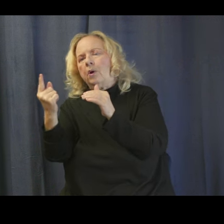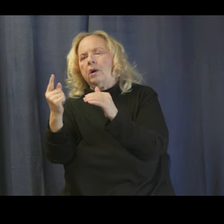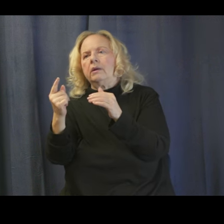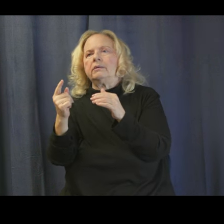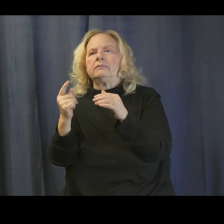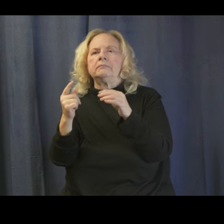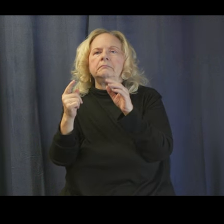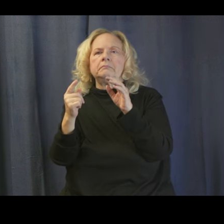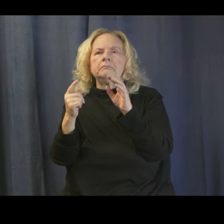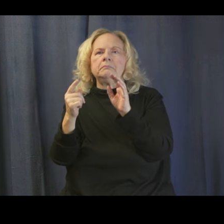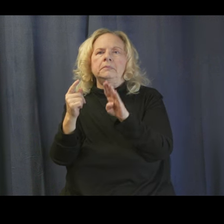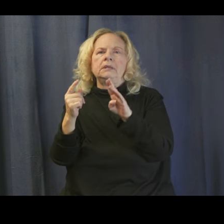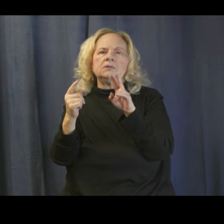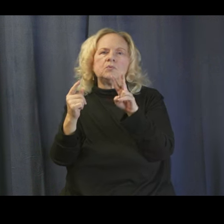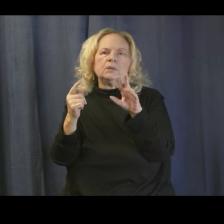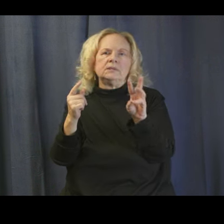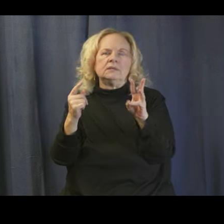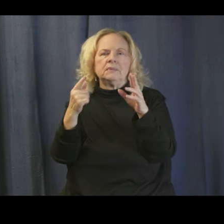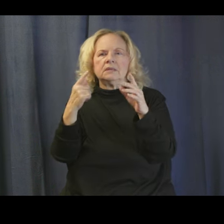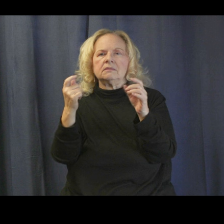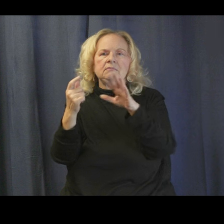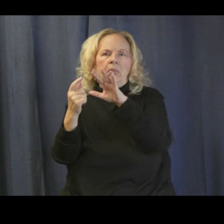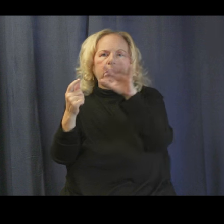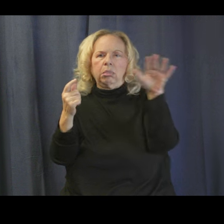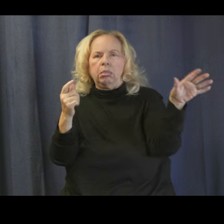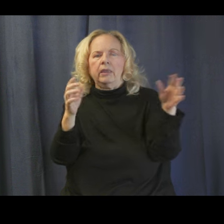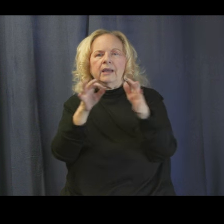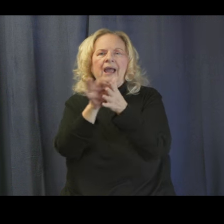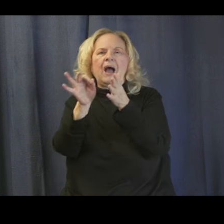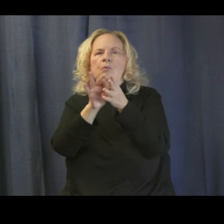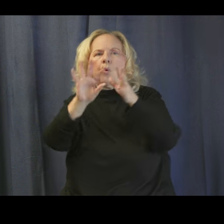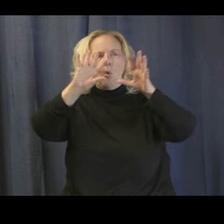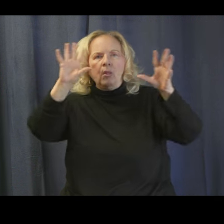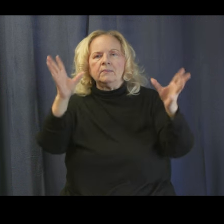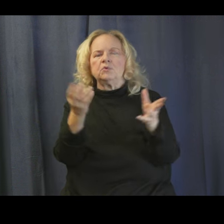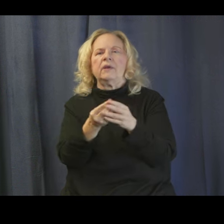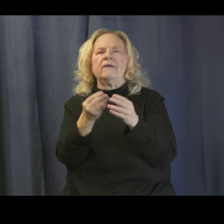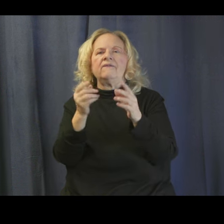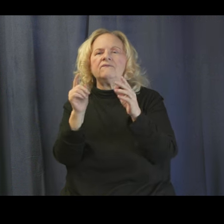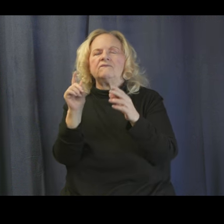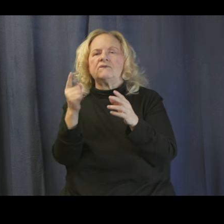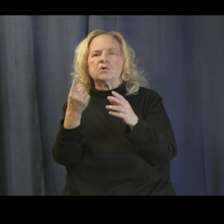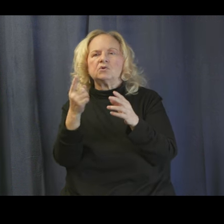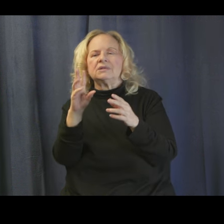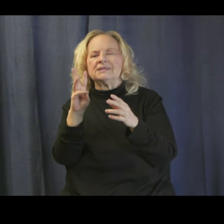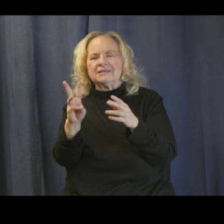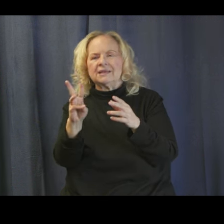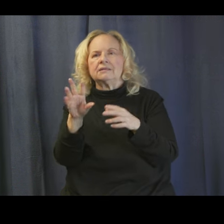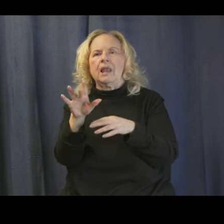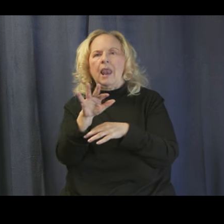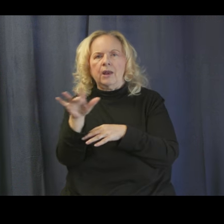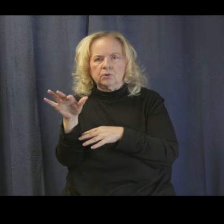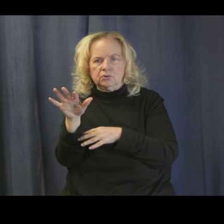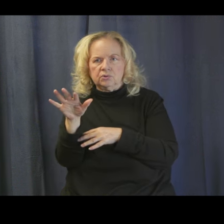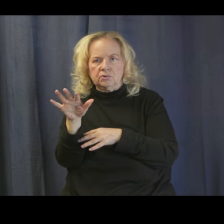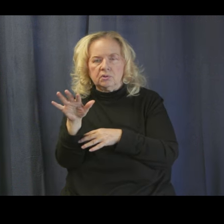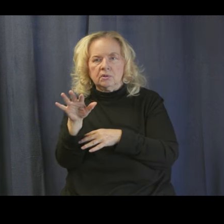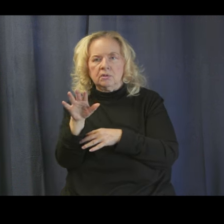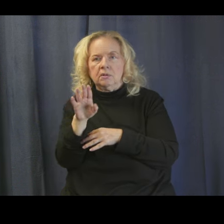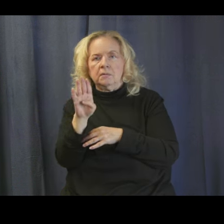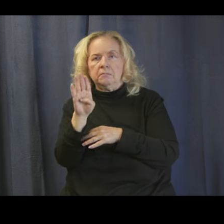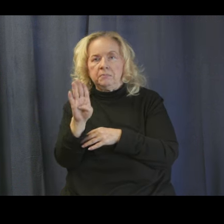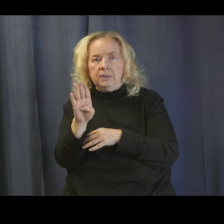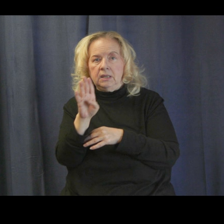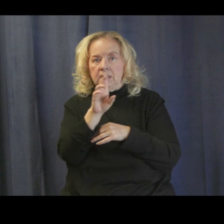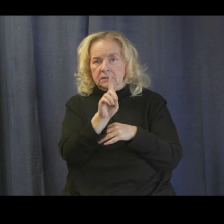1, Z would be 26, because there's 26 letters. All right, so these are the first six letters. But notice the D and the